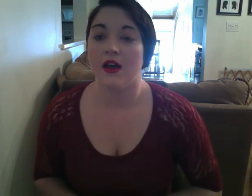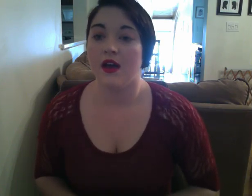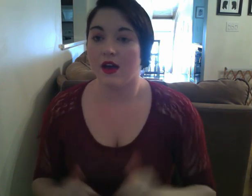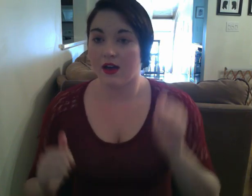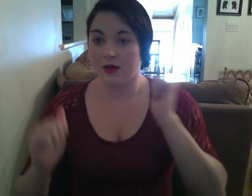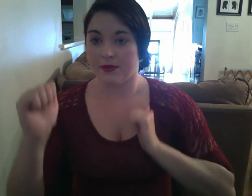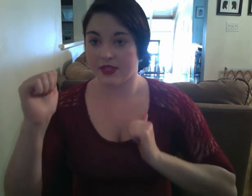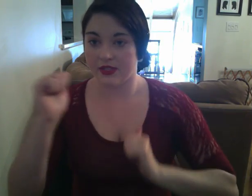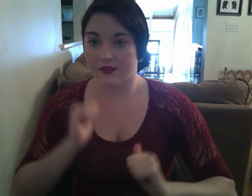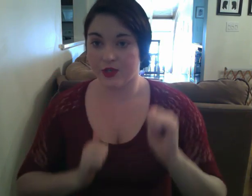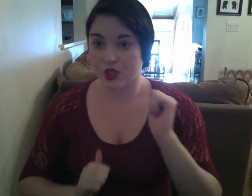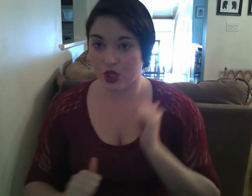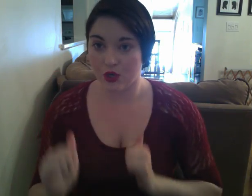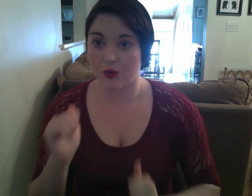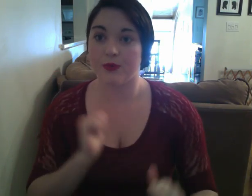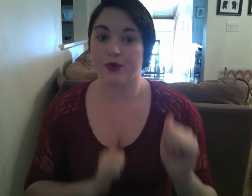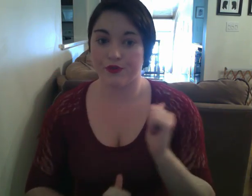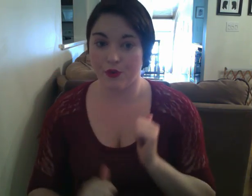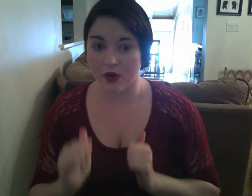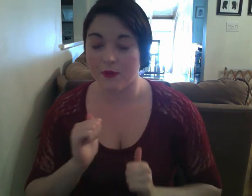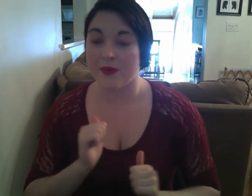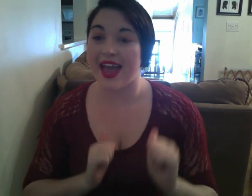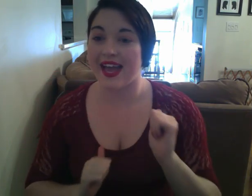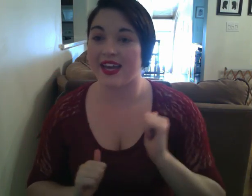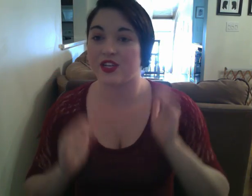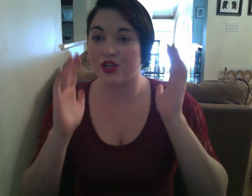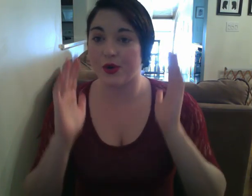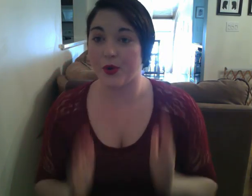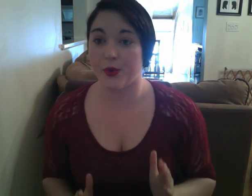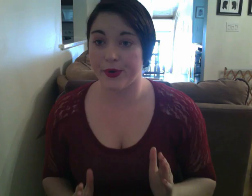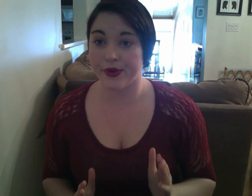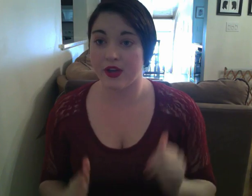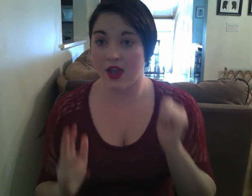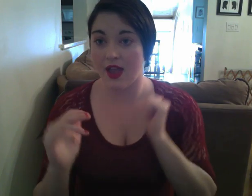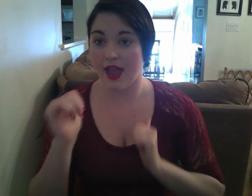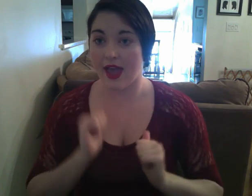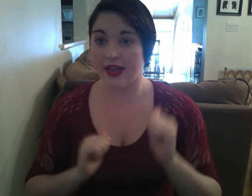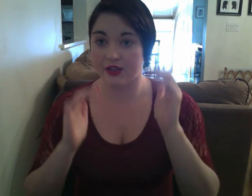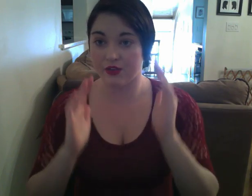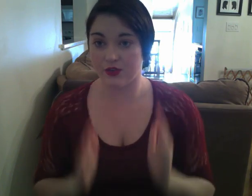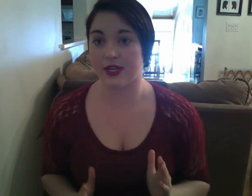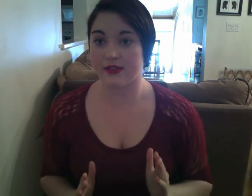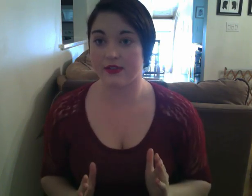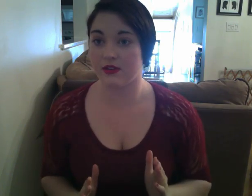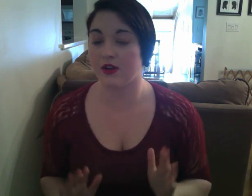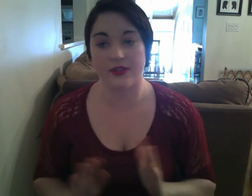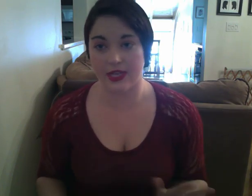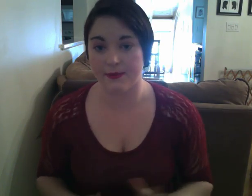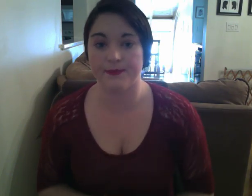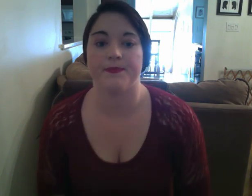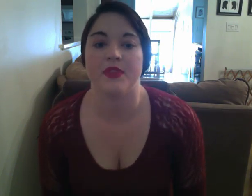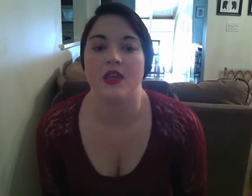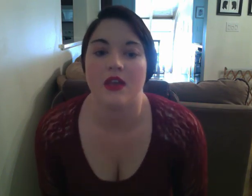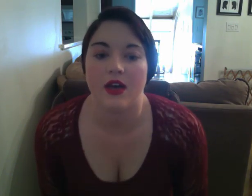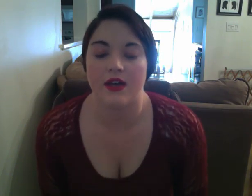Um, this is a sign for show, perform, act, or actress. Are the same. Uh,